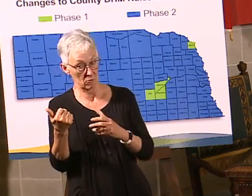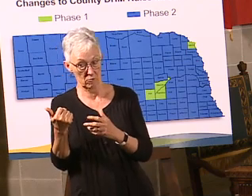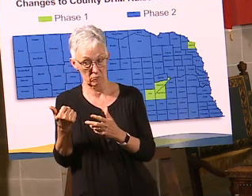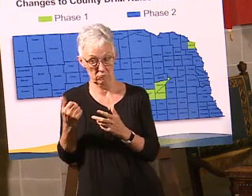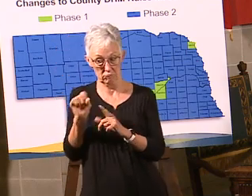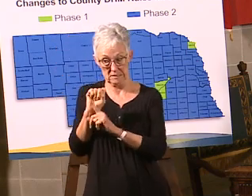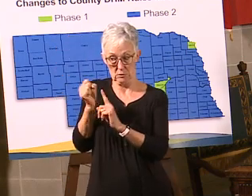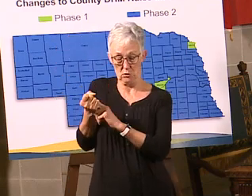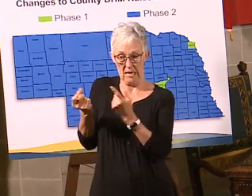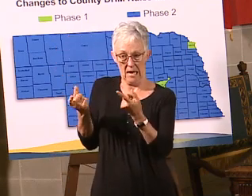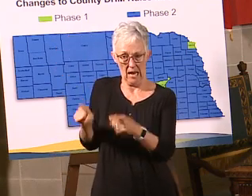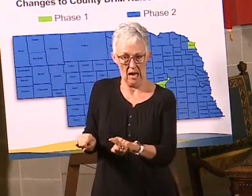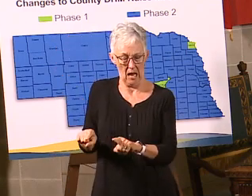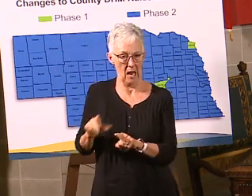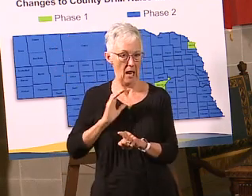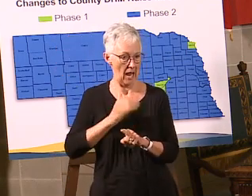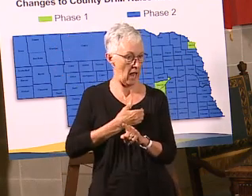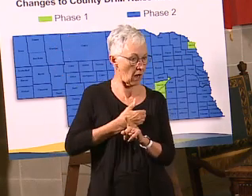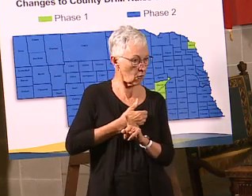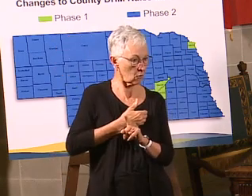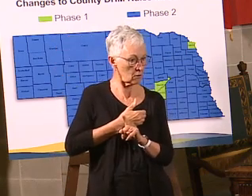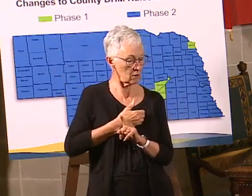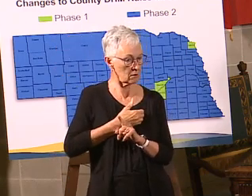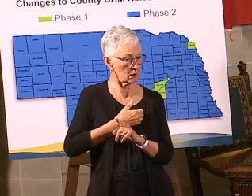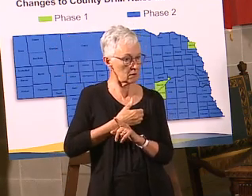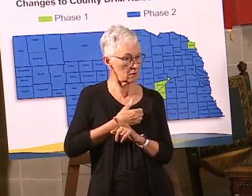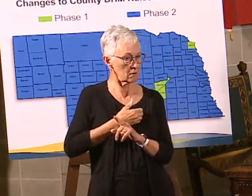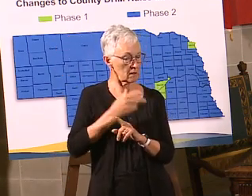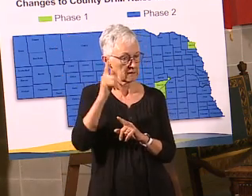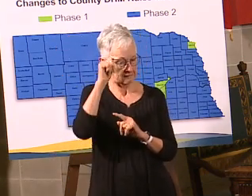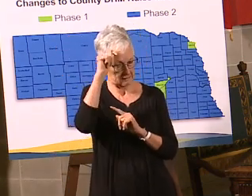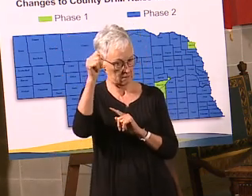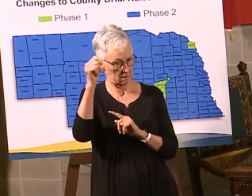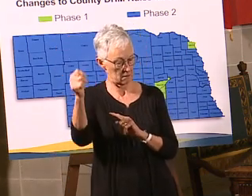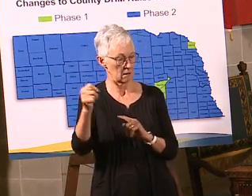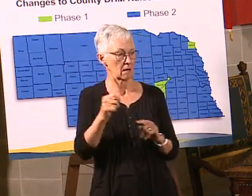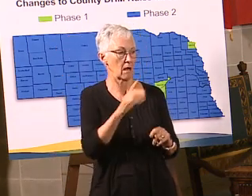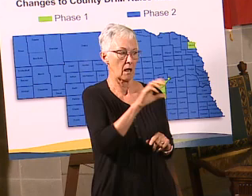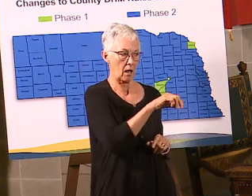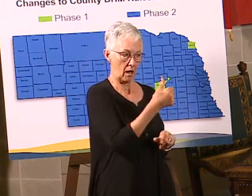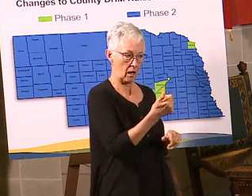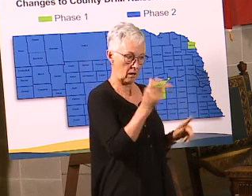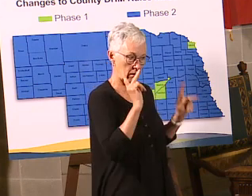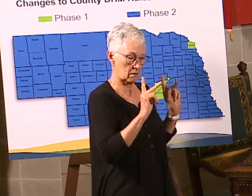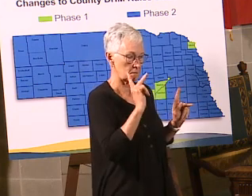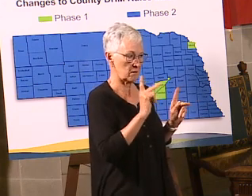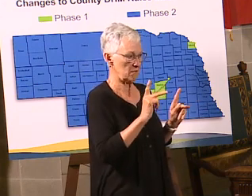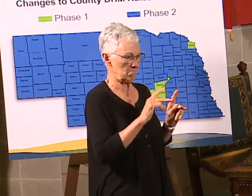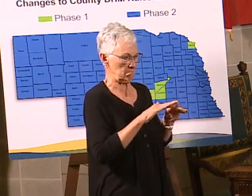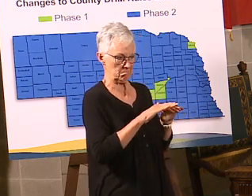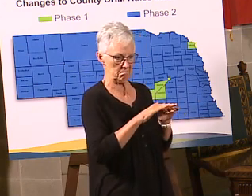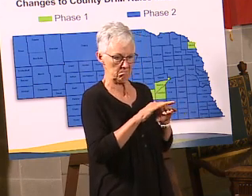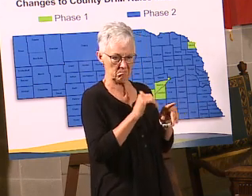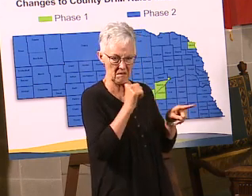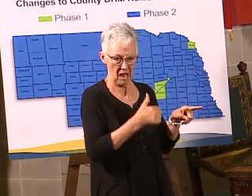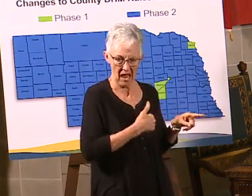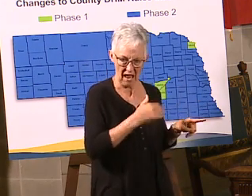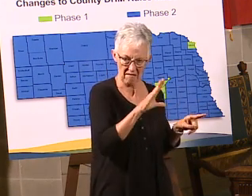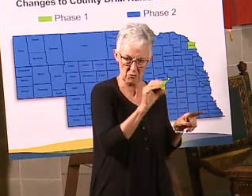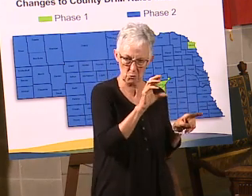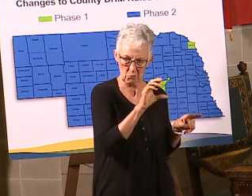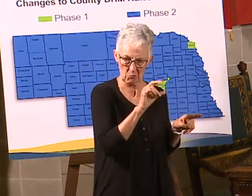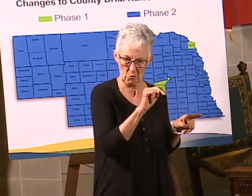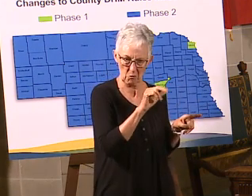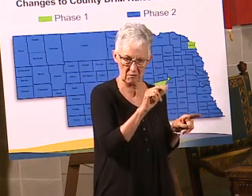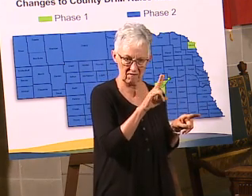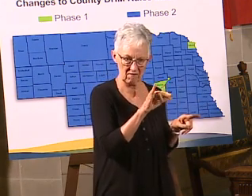our working theory is that, and this is what the hospital people tell us, is that other people with non-coronavirus related issues have put off going to